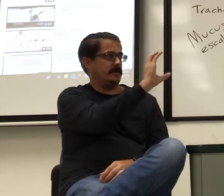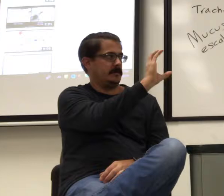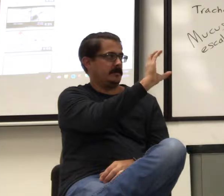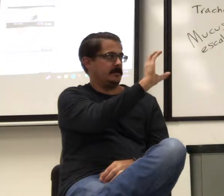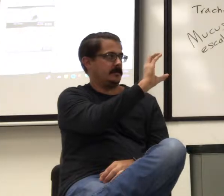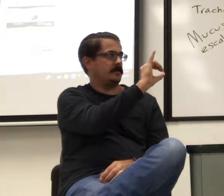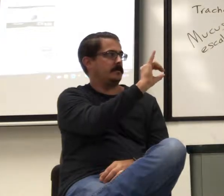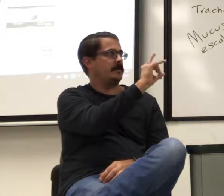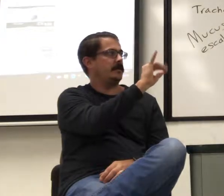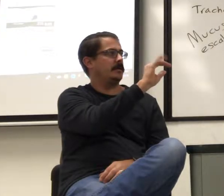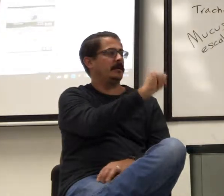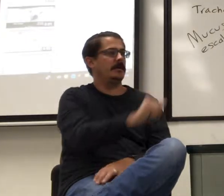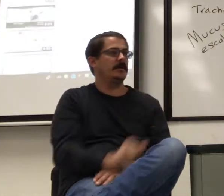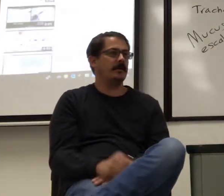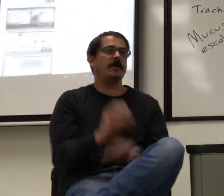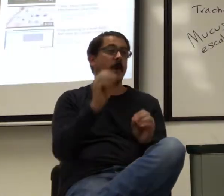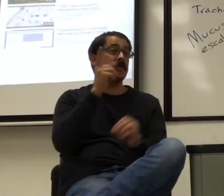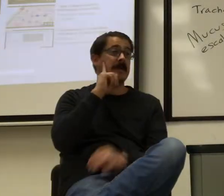There's no sound, but